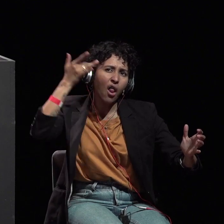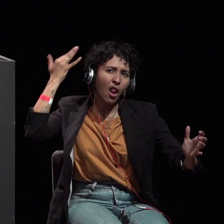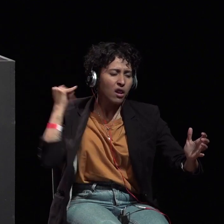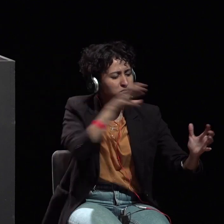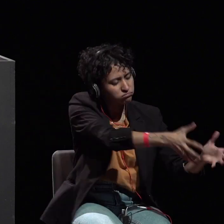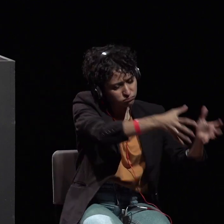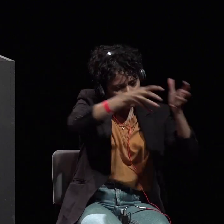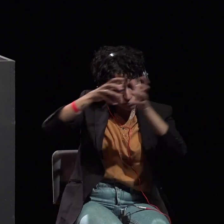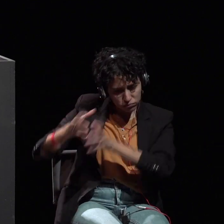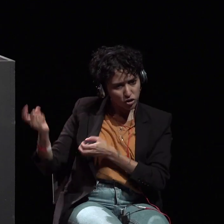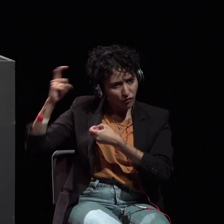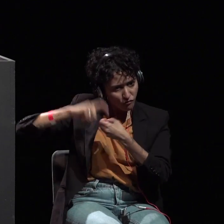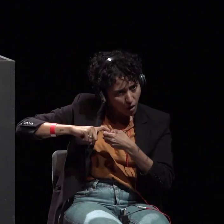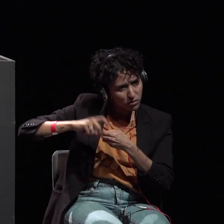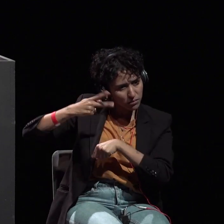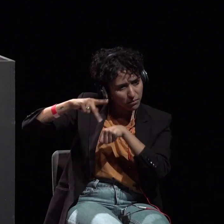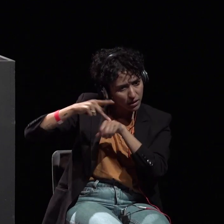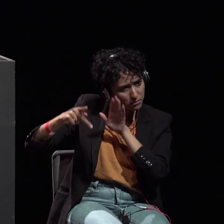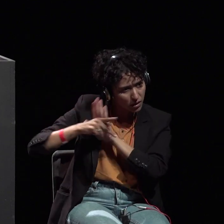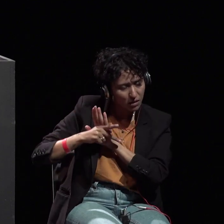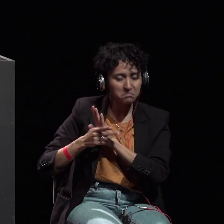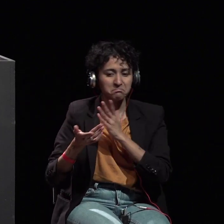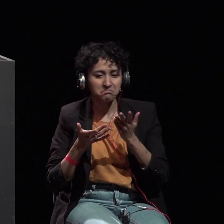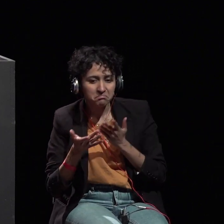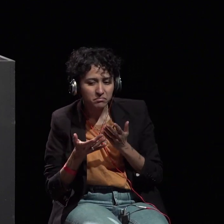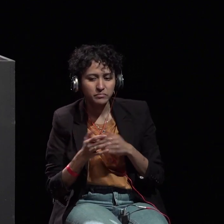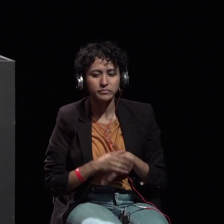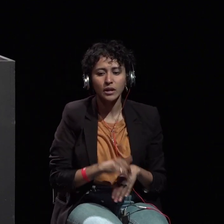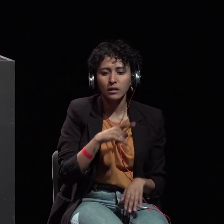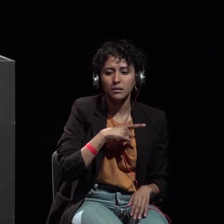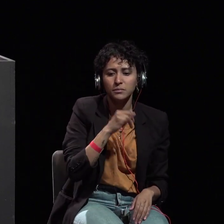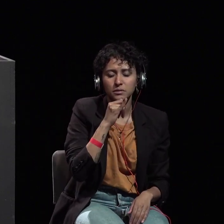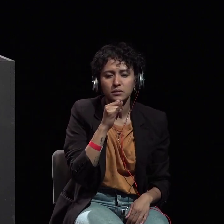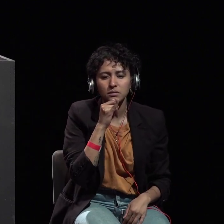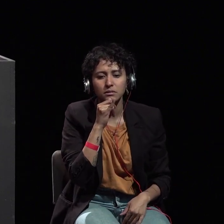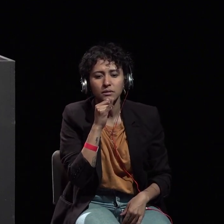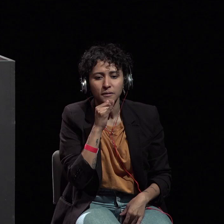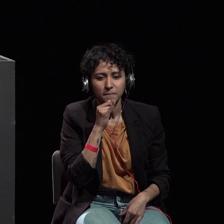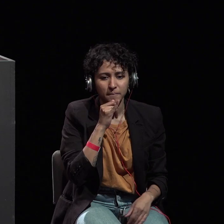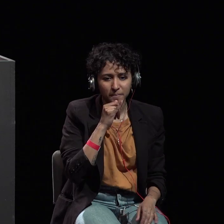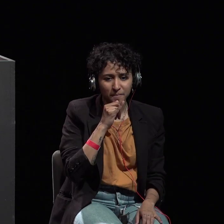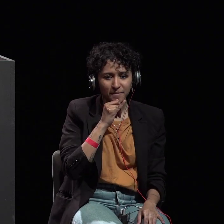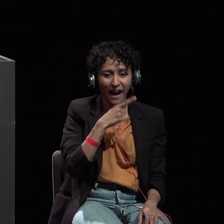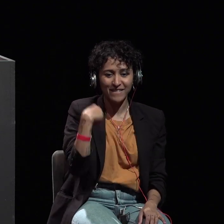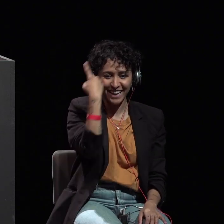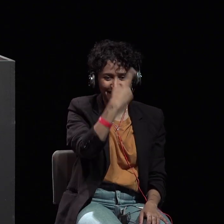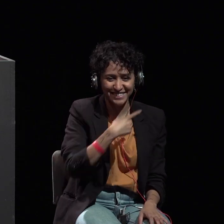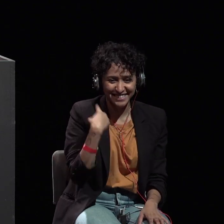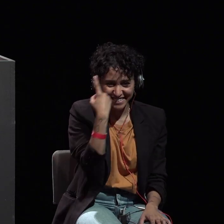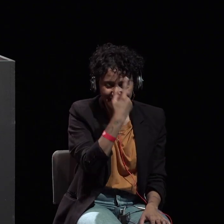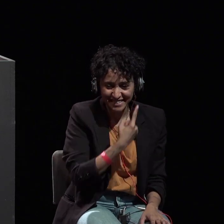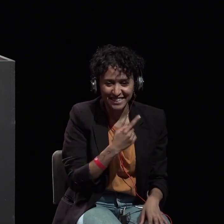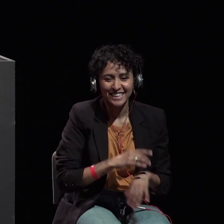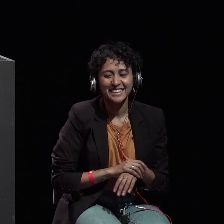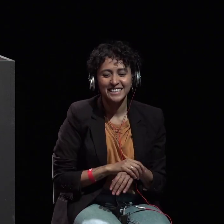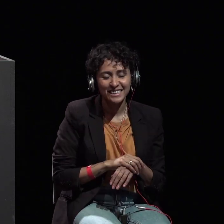loss. I, despite my first name, am not Native Hawaiian, but instead am descended from settlers from the Philippines in